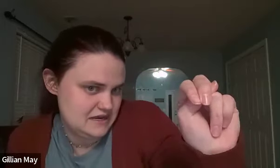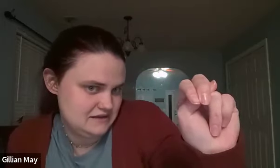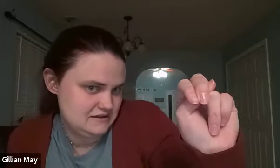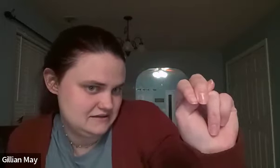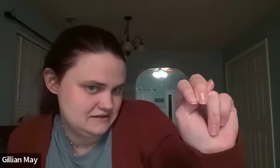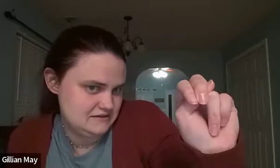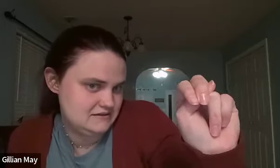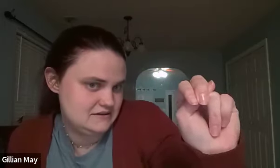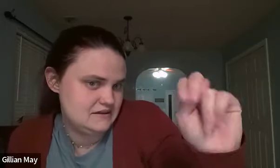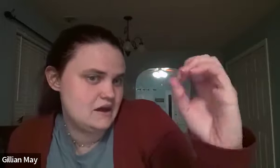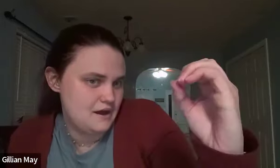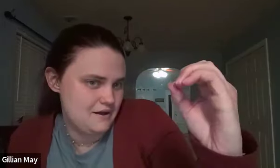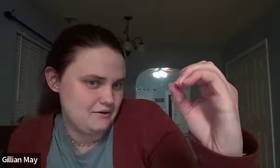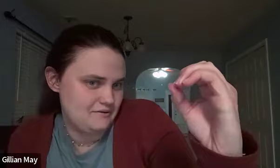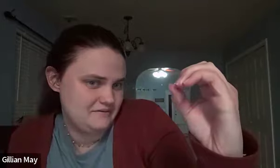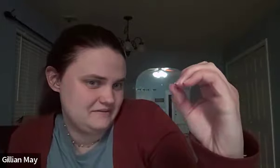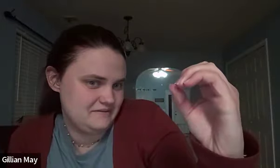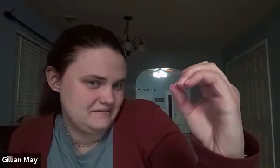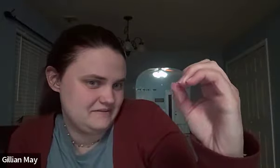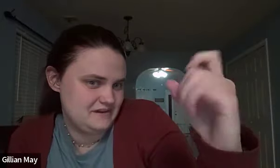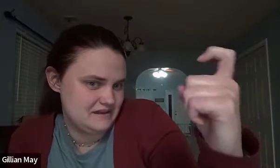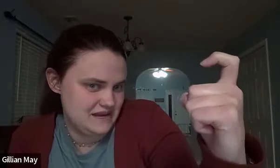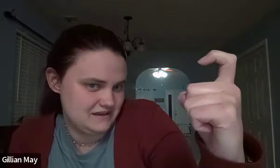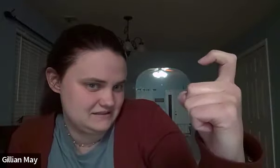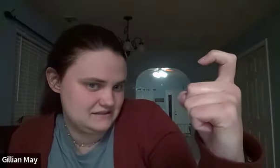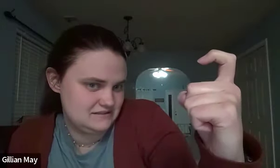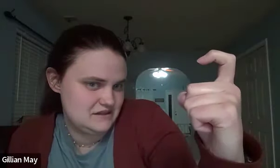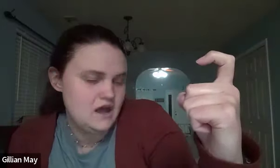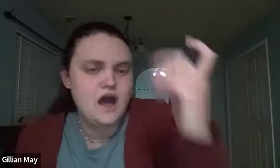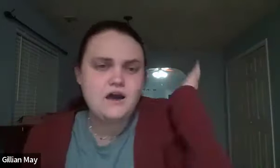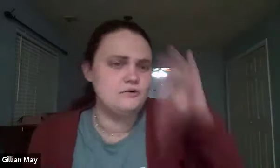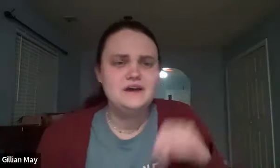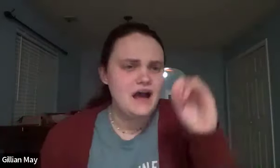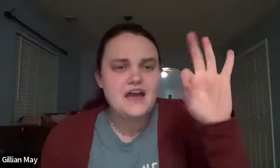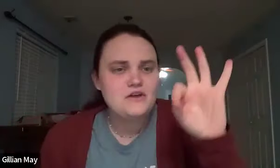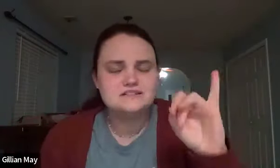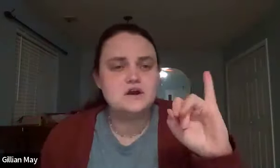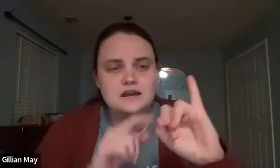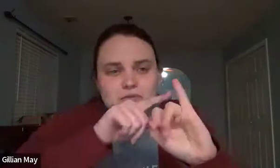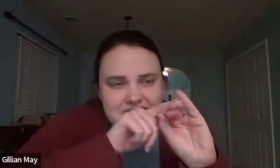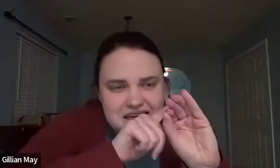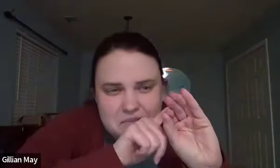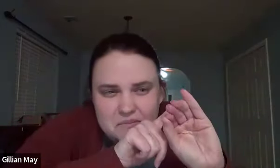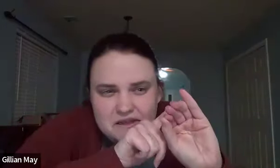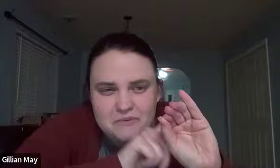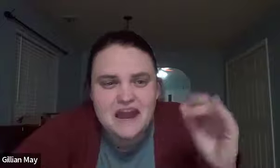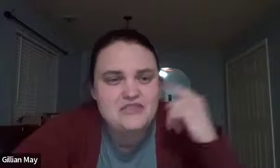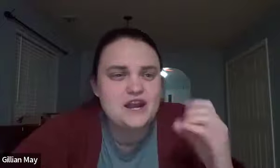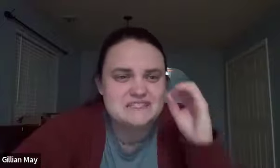N, O, and X. Oh, sorry, your pinky came up a little bit and I thought it was the